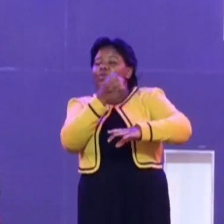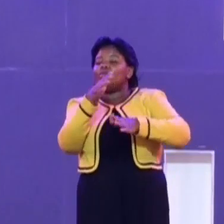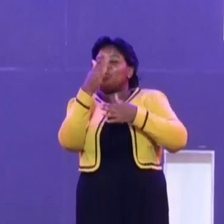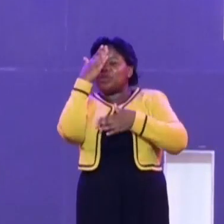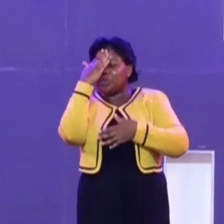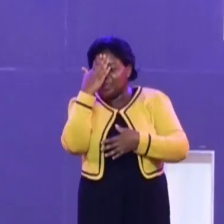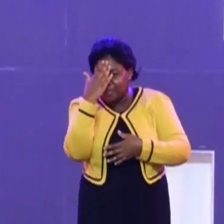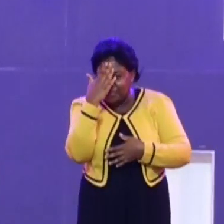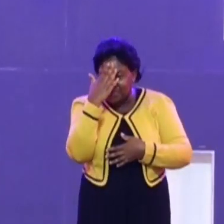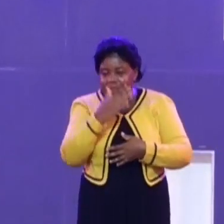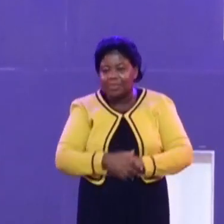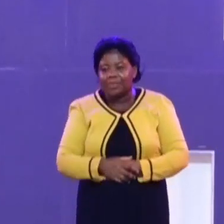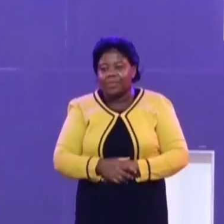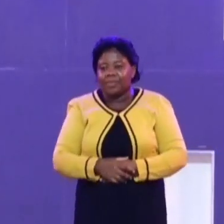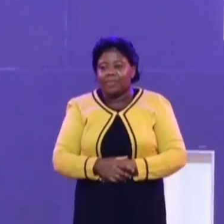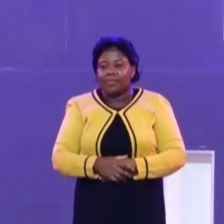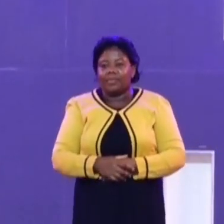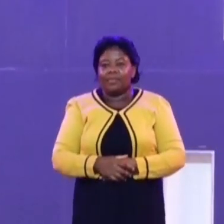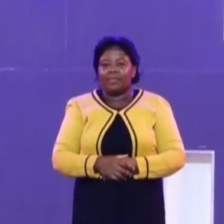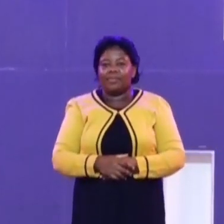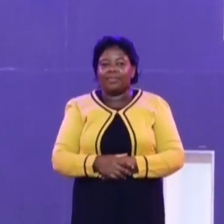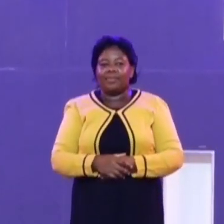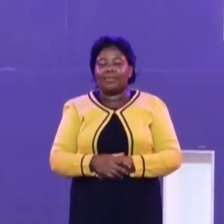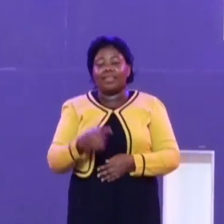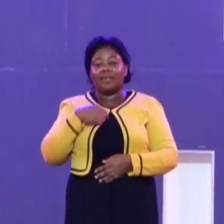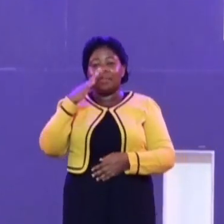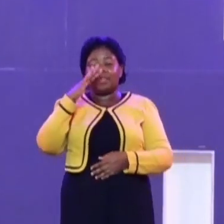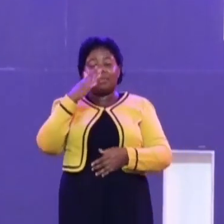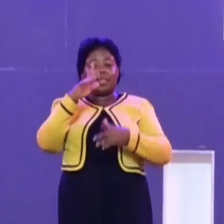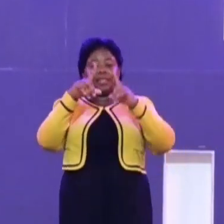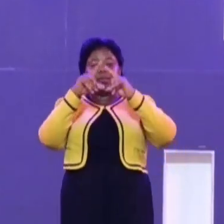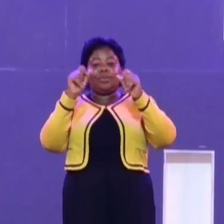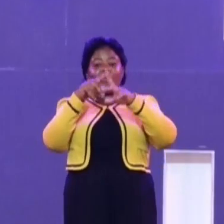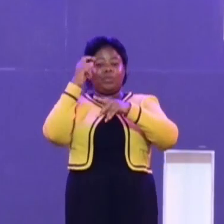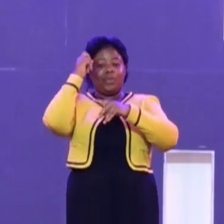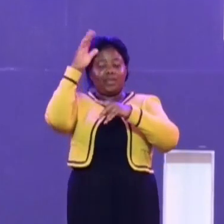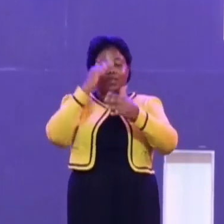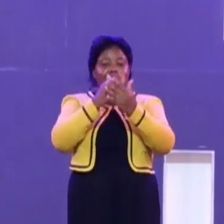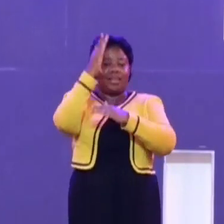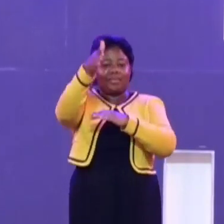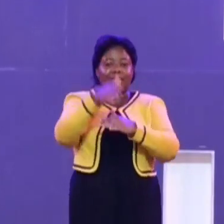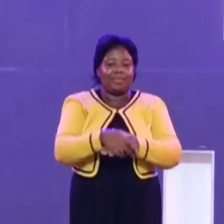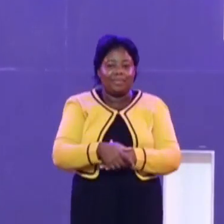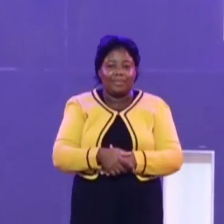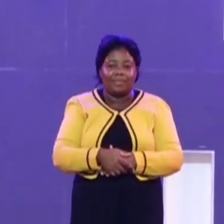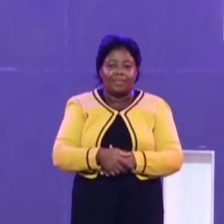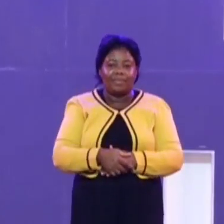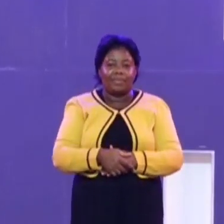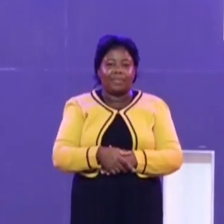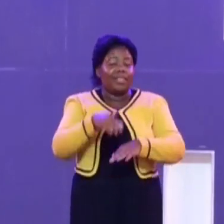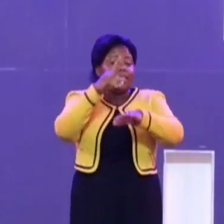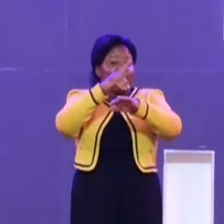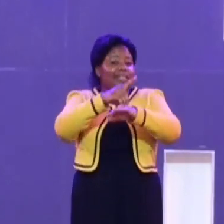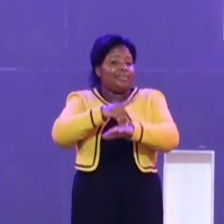of humility. Kanjokere chigambo chino ojakuchitegera nga waisewe banga etono. Let me say this, you will get it after some time. Okusinzia ku influence